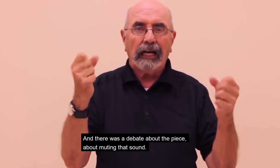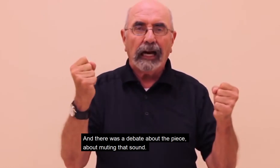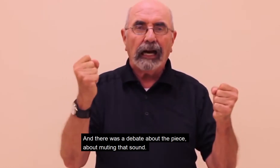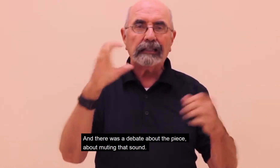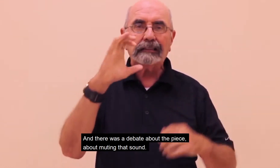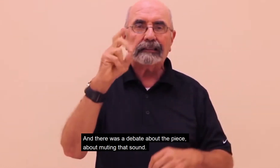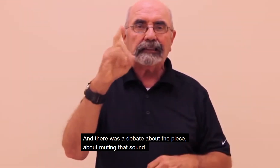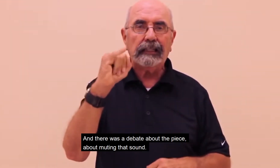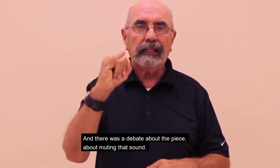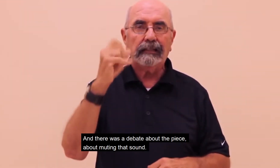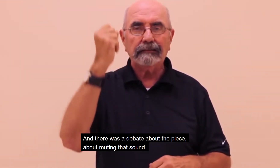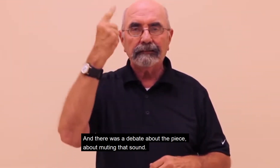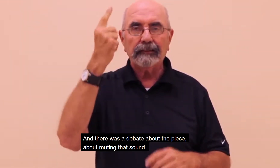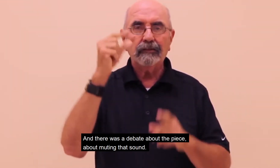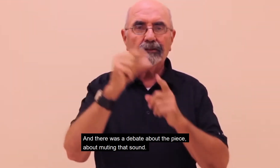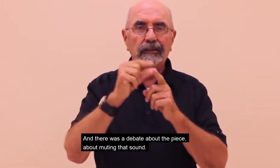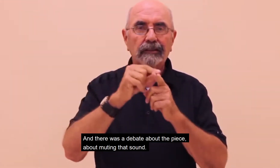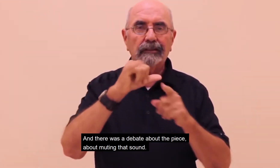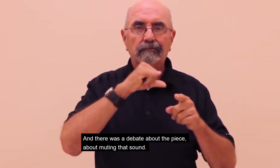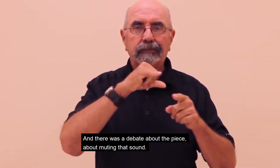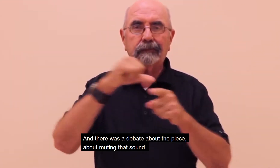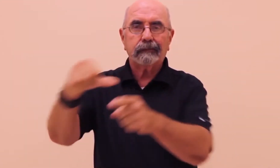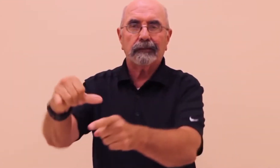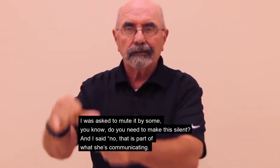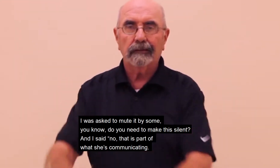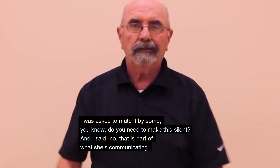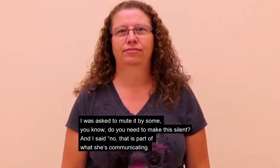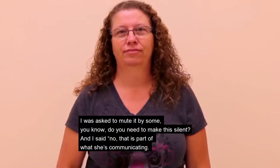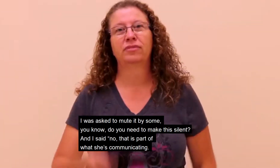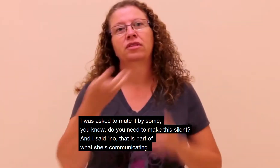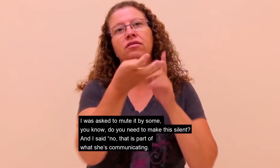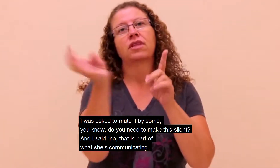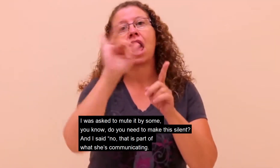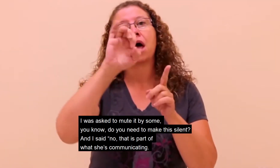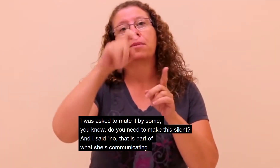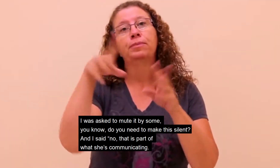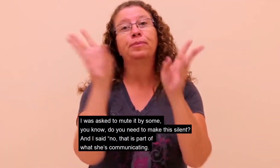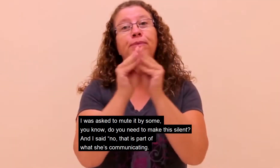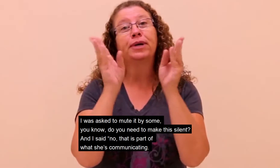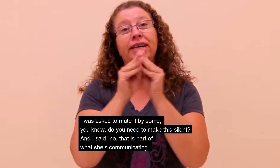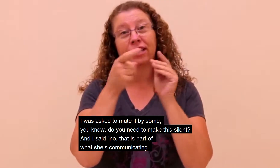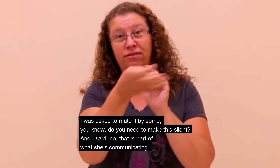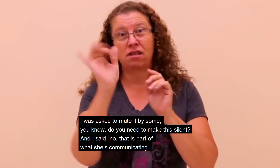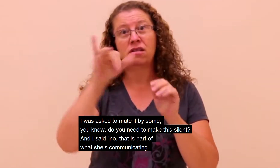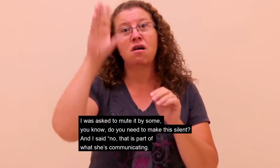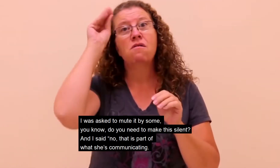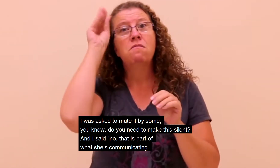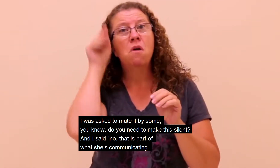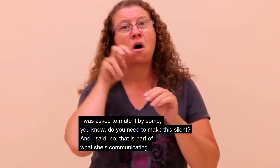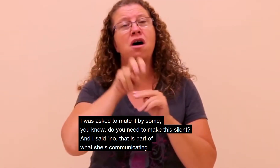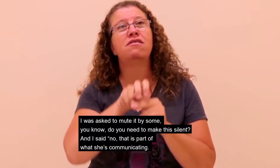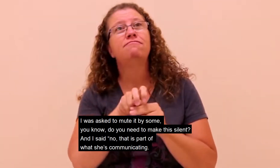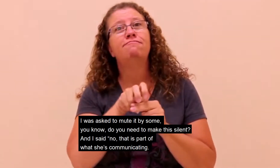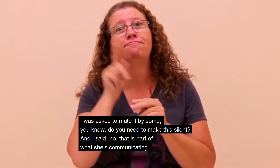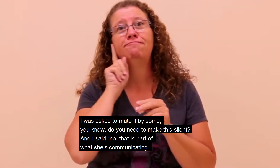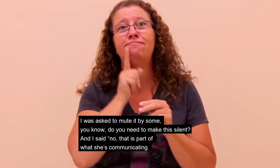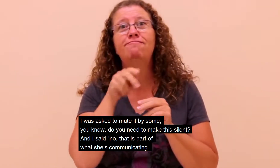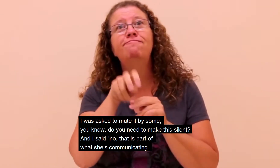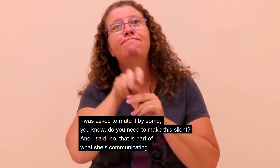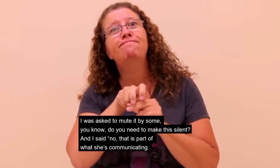the piece about muting that sound. I was asked to mute it by some, do